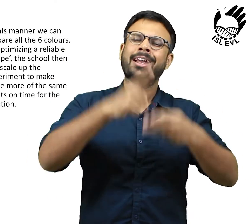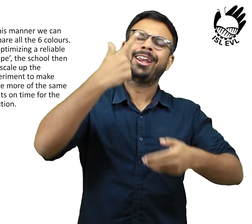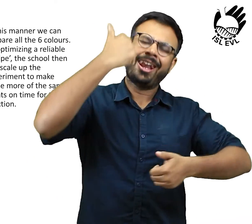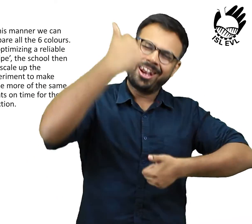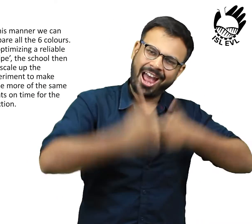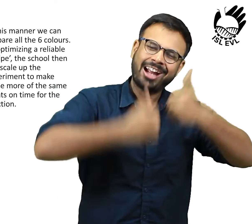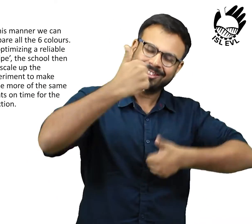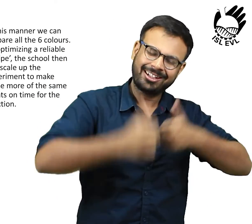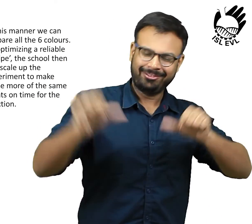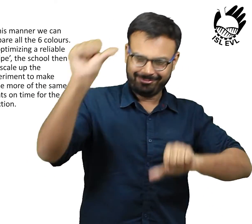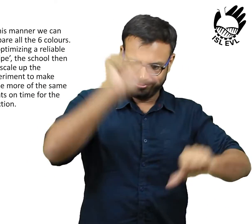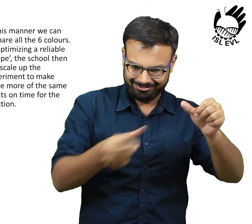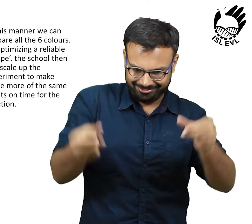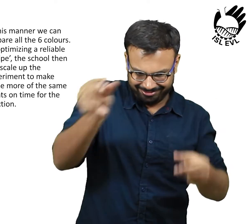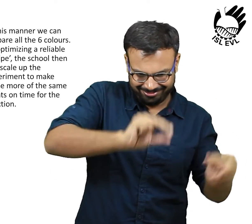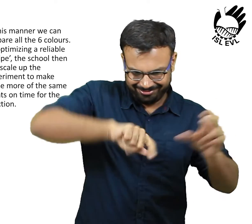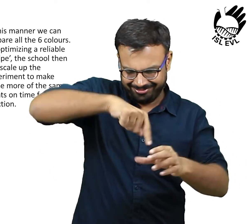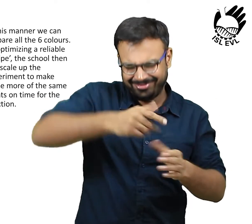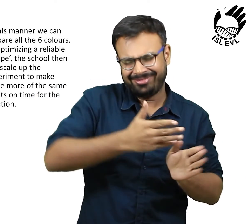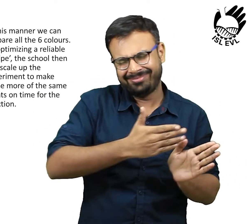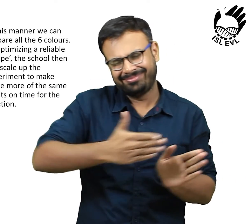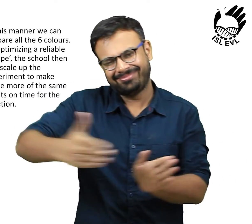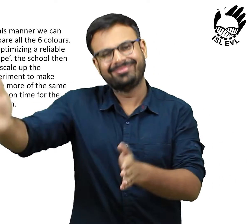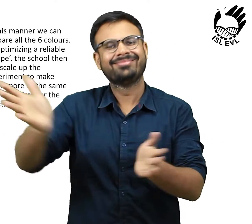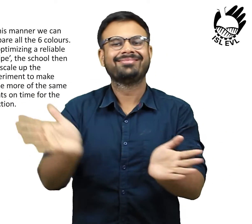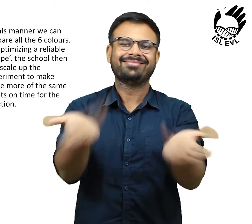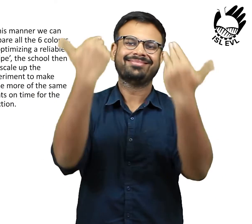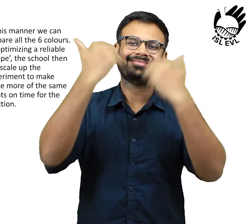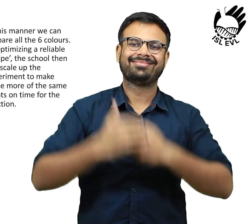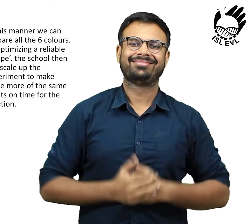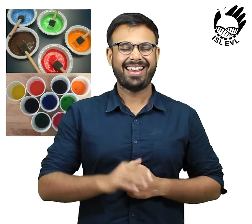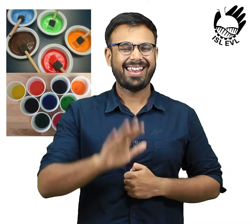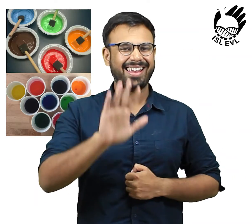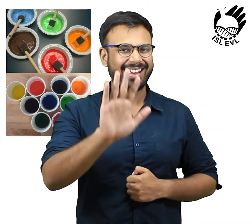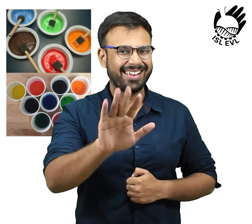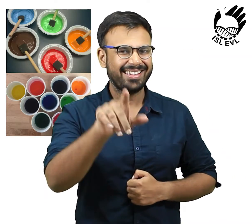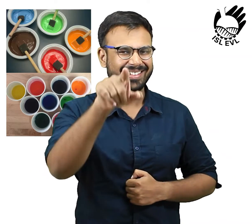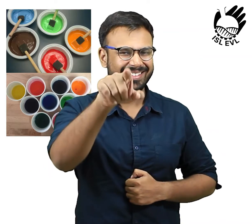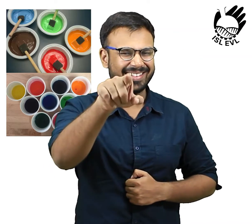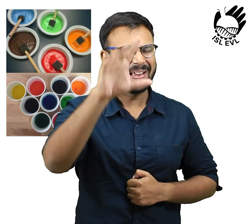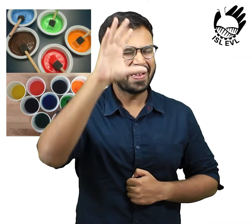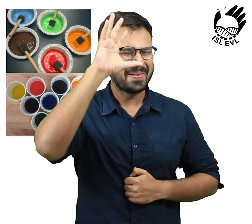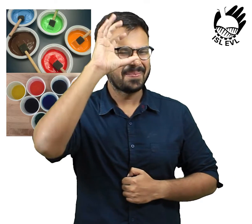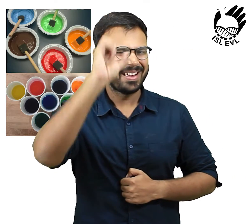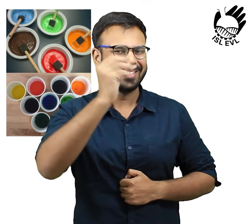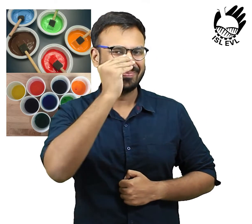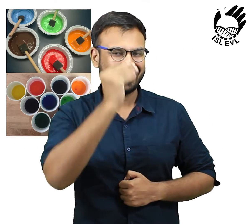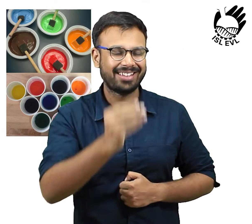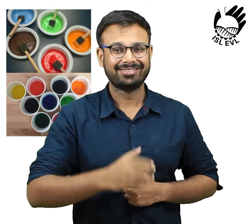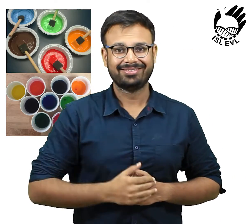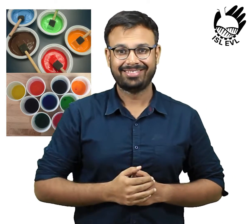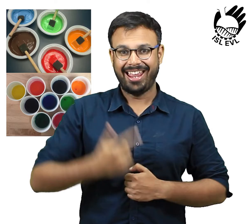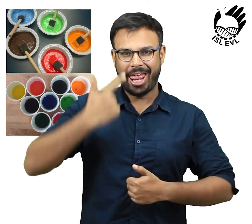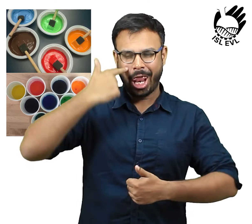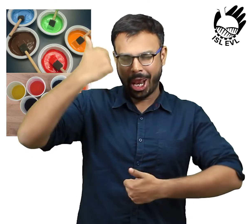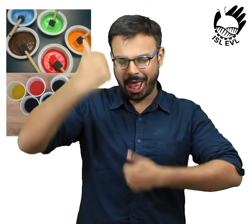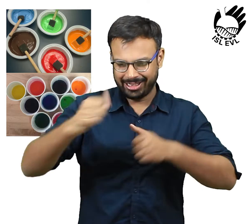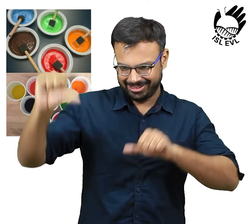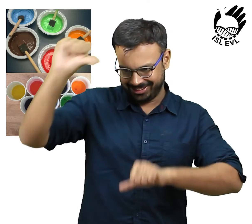two chemicals to get the desired color. In this manner, we can prepare all the 6 colors.